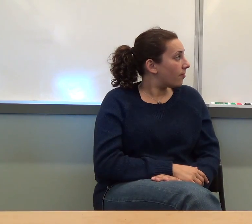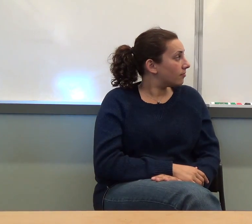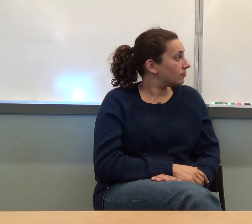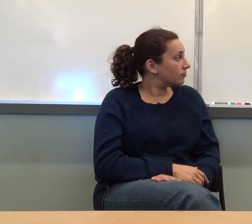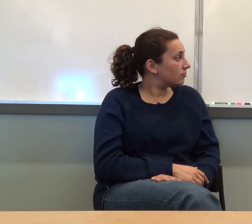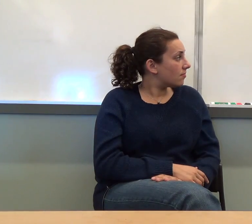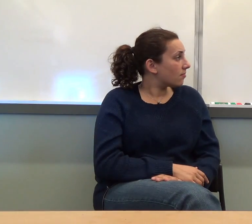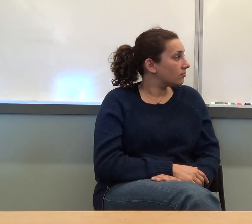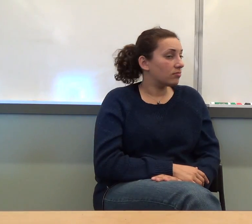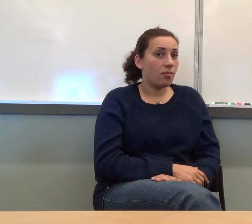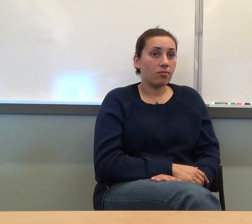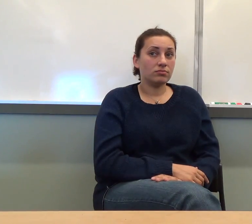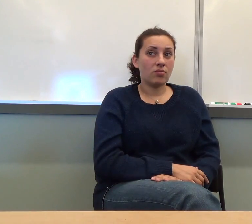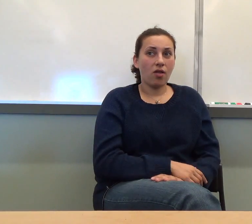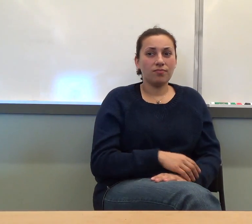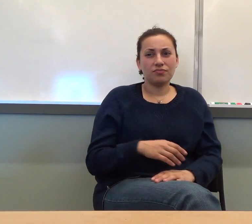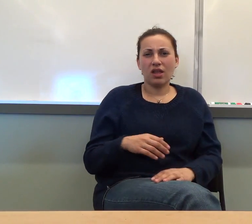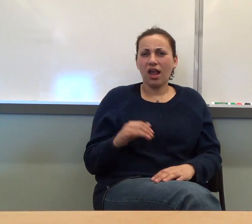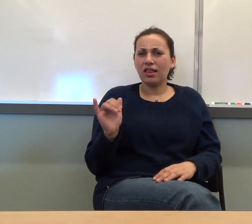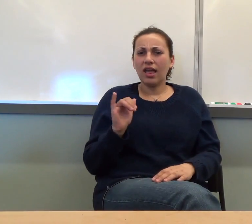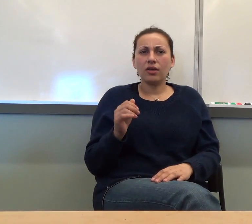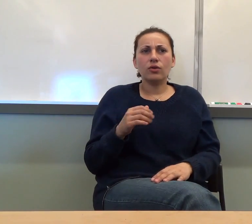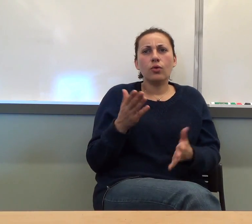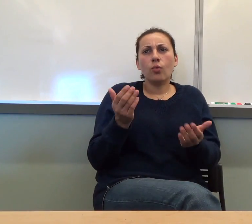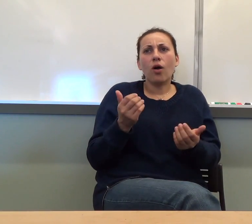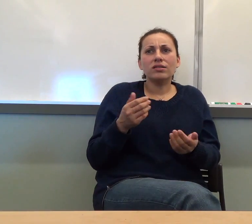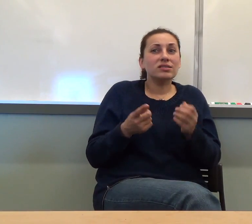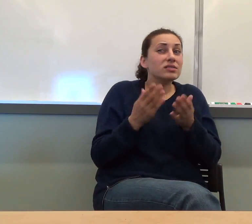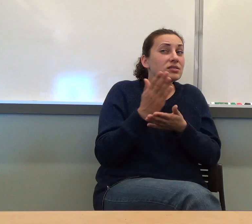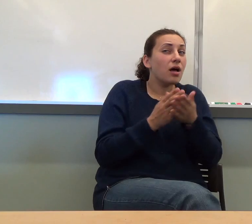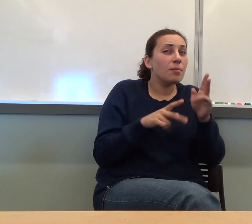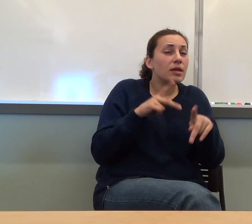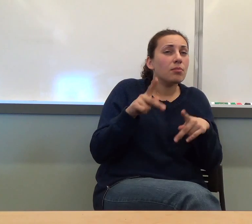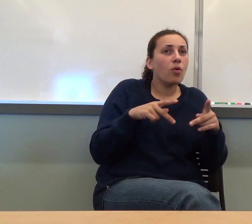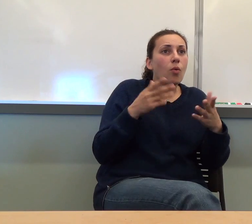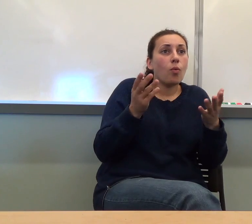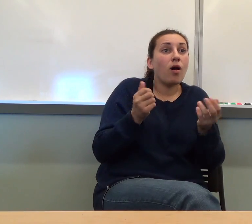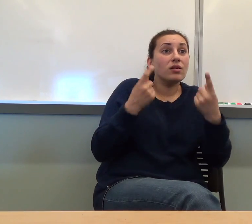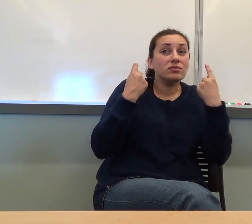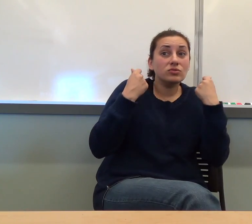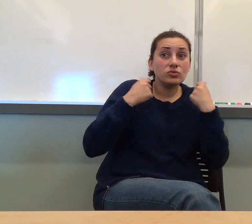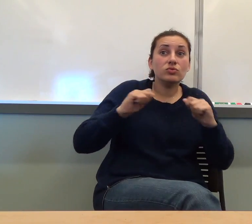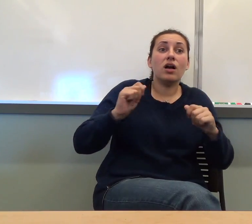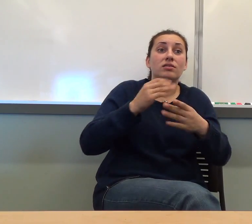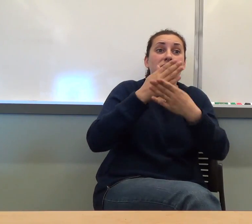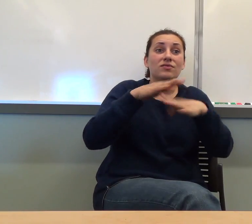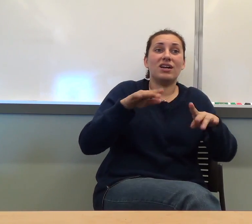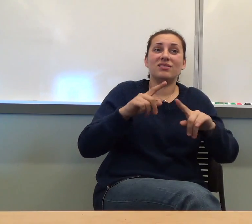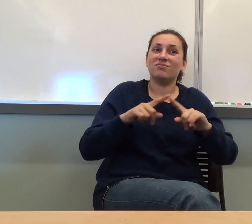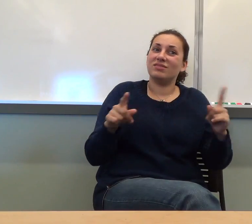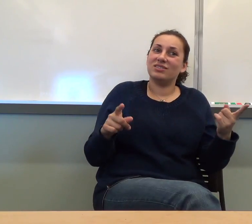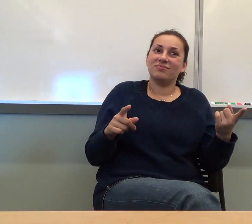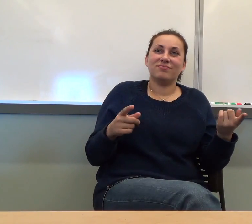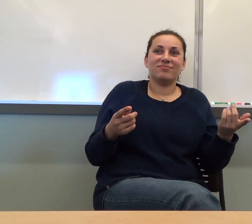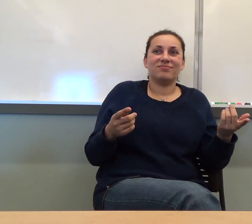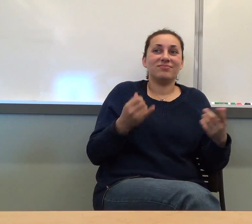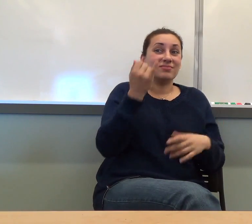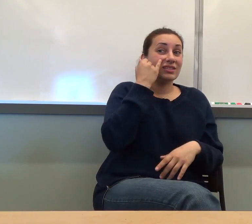And it's tempting to say, well, let's just divide it out and get a decimal, because decimals are so much easier to work with. But not if you're reporting an increase. A